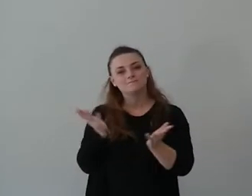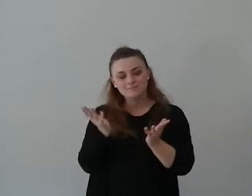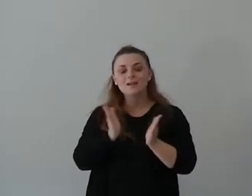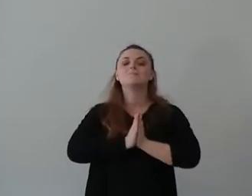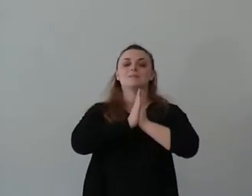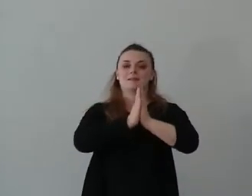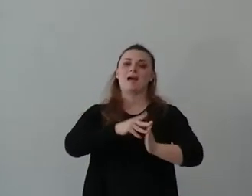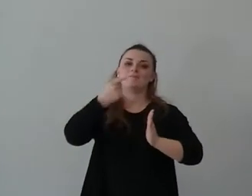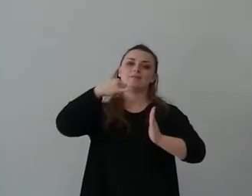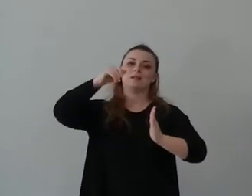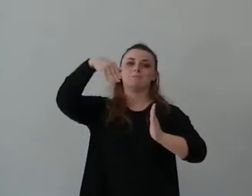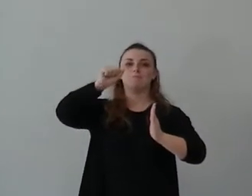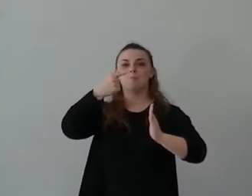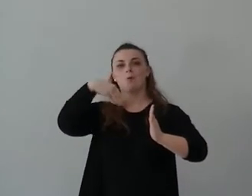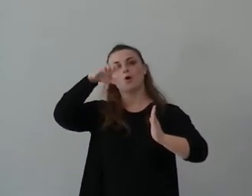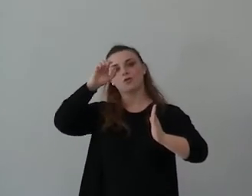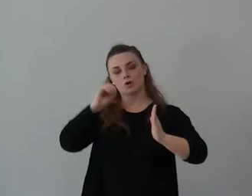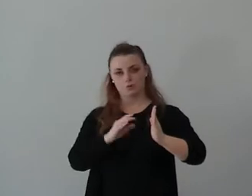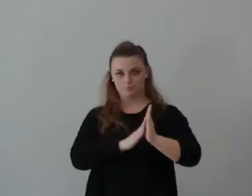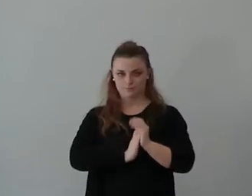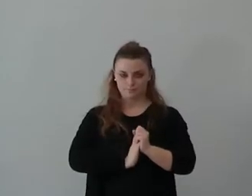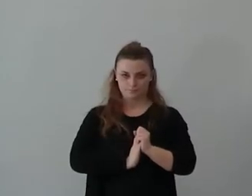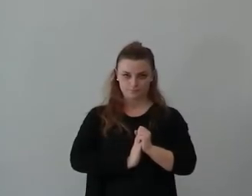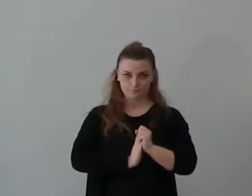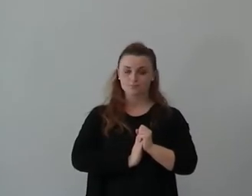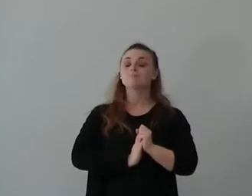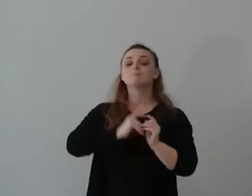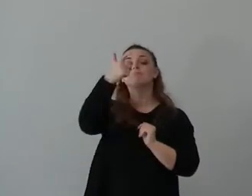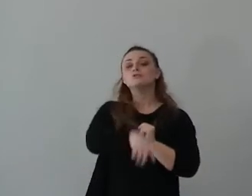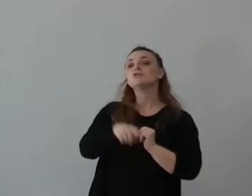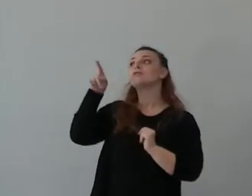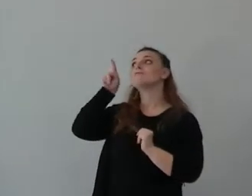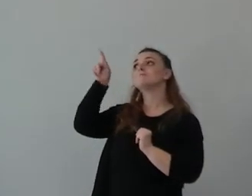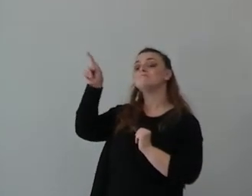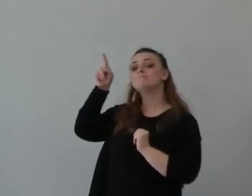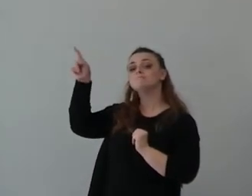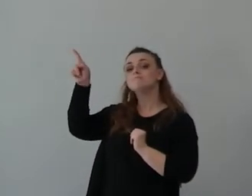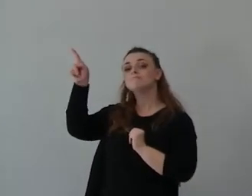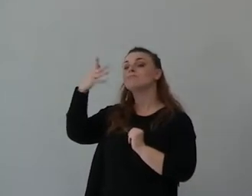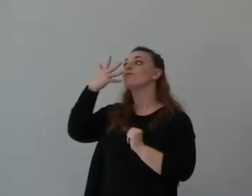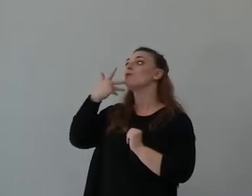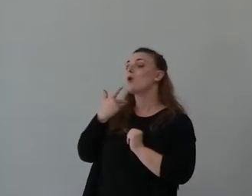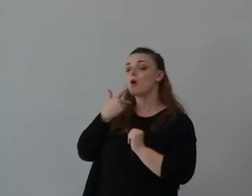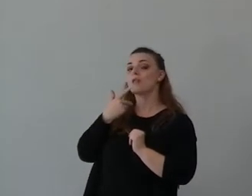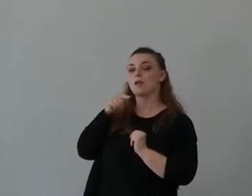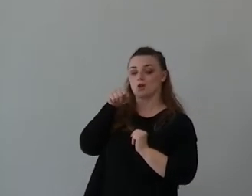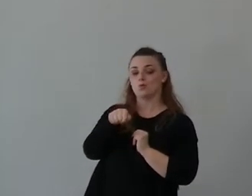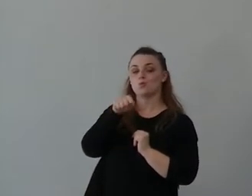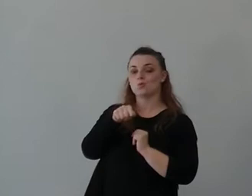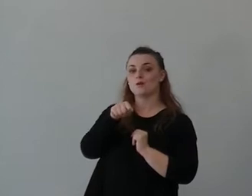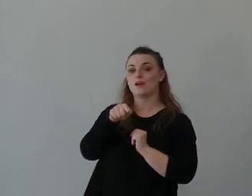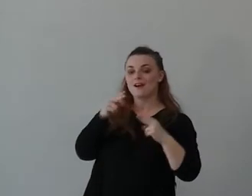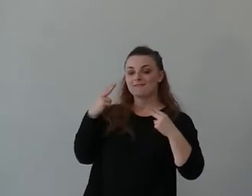il Signore ha messo nella tua vita. And thank God for all the Pauls. E di ringraziare Dio per tutti i Paolo che ci